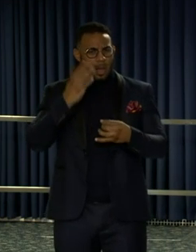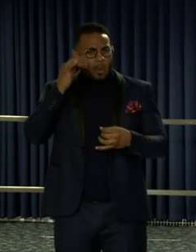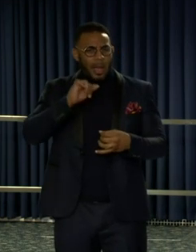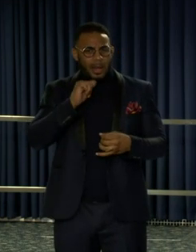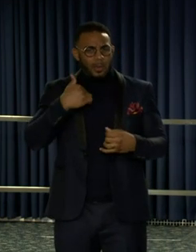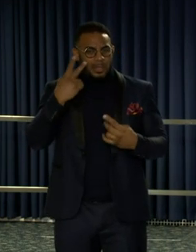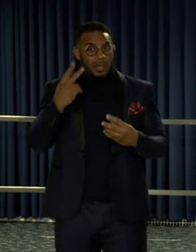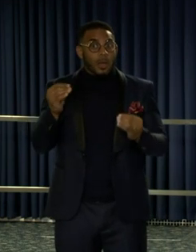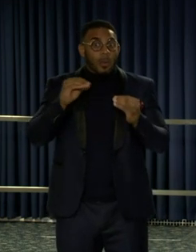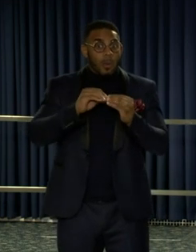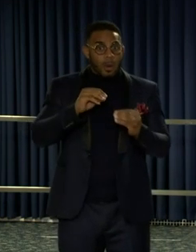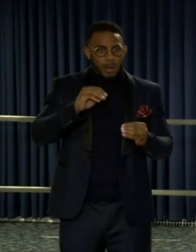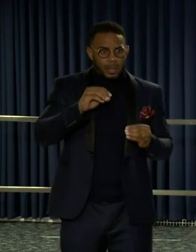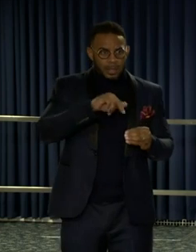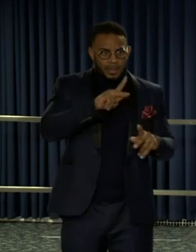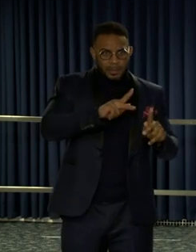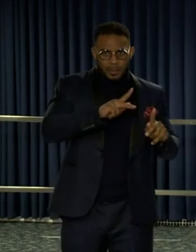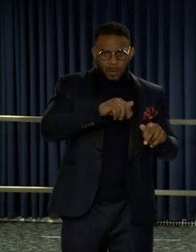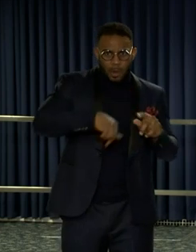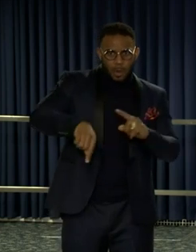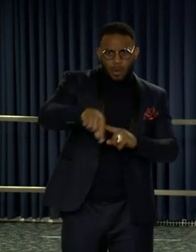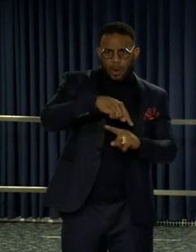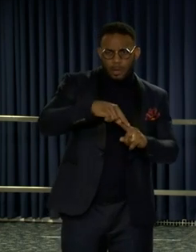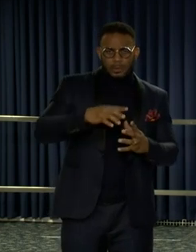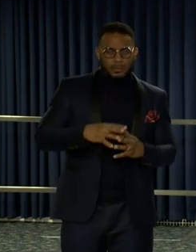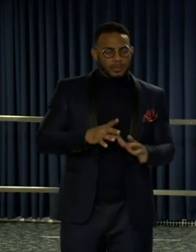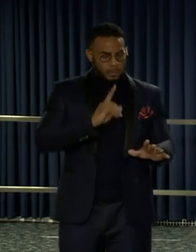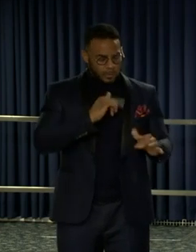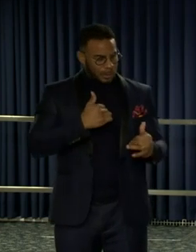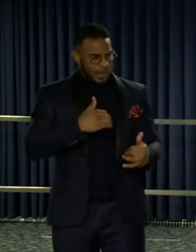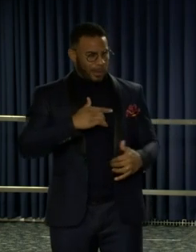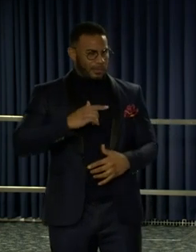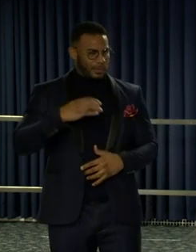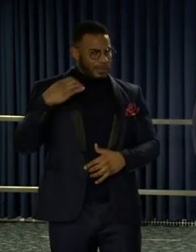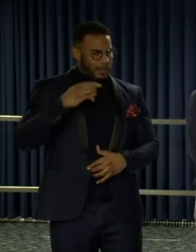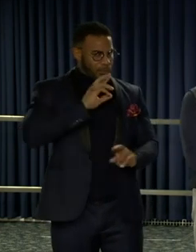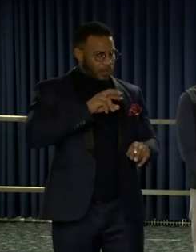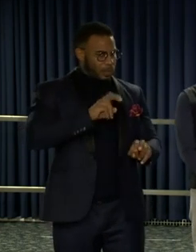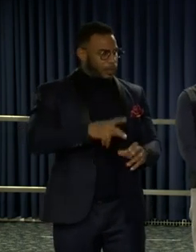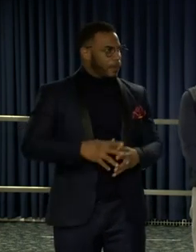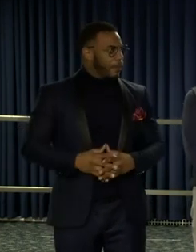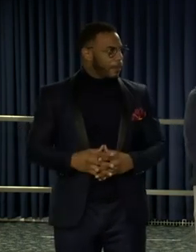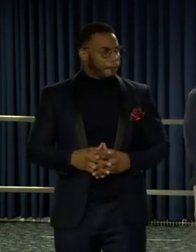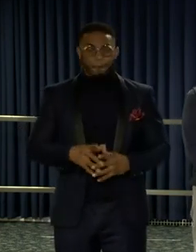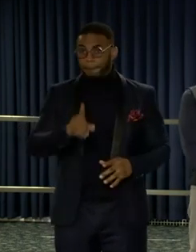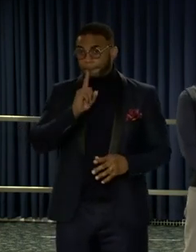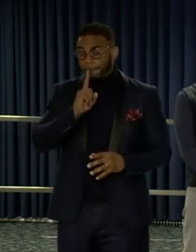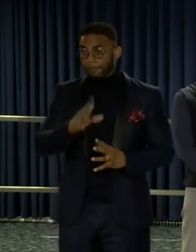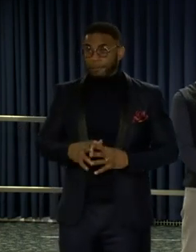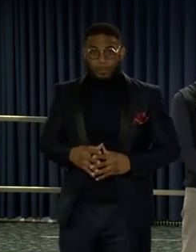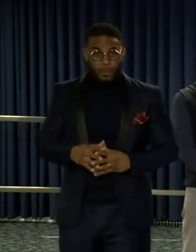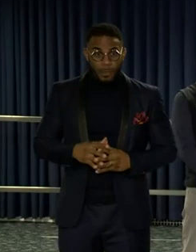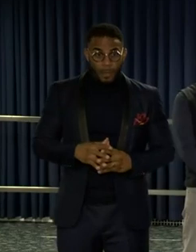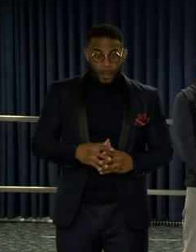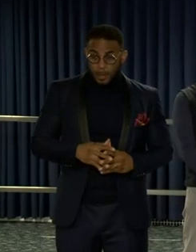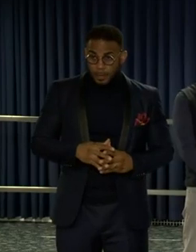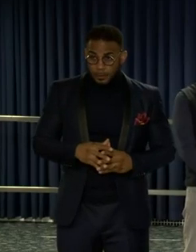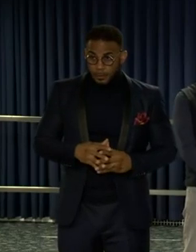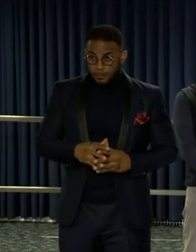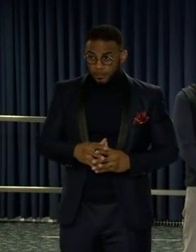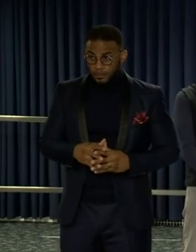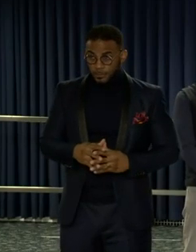didn't we see more D.C. police around there? Okay, sure. Let me have the chief respond. Sure.